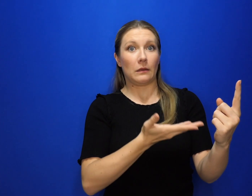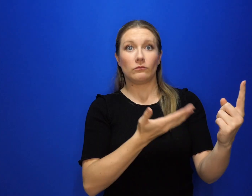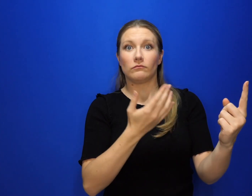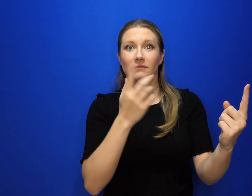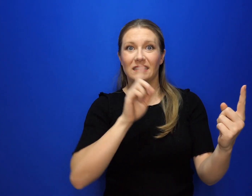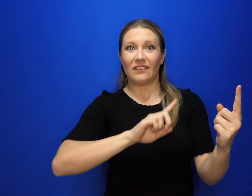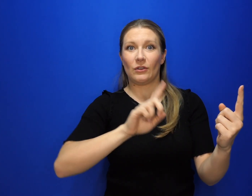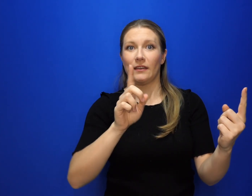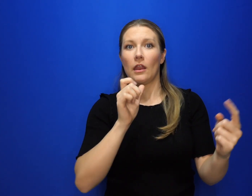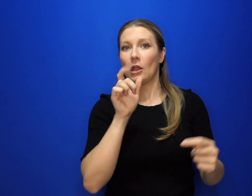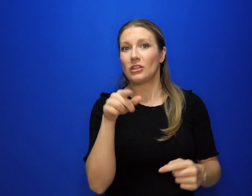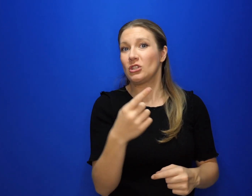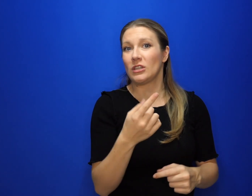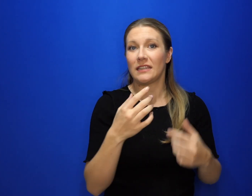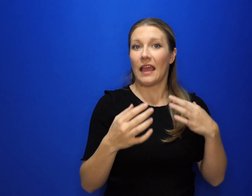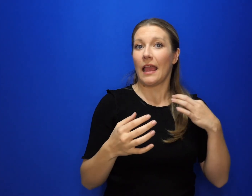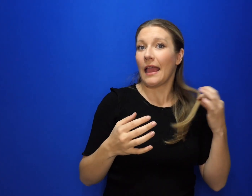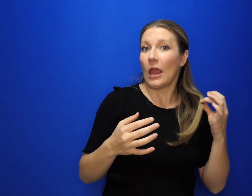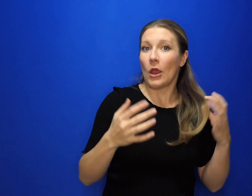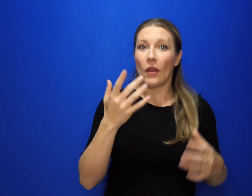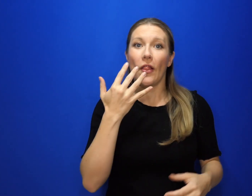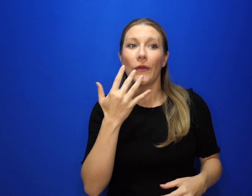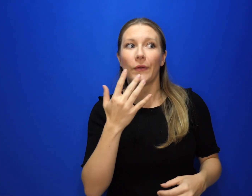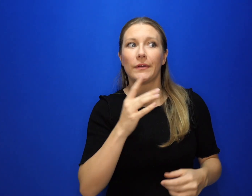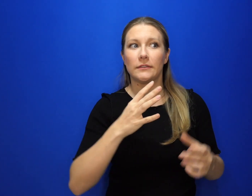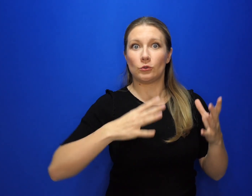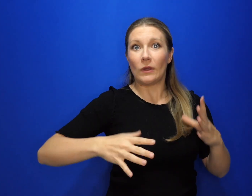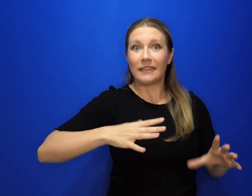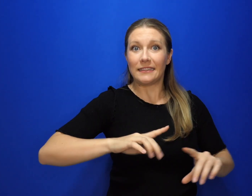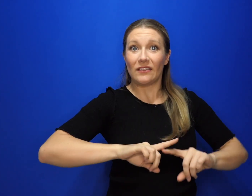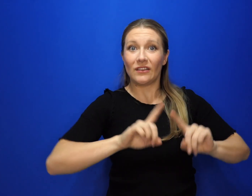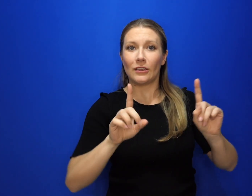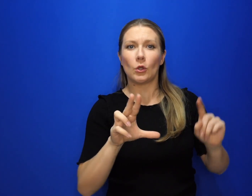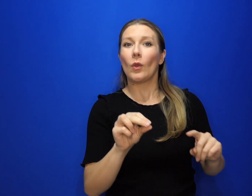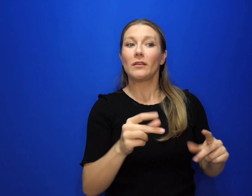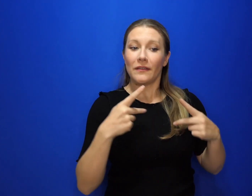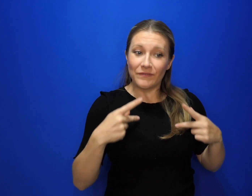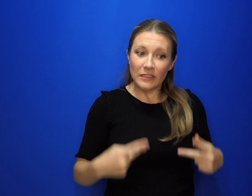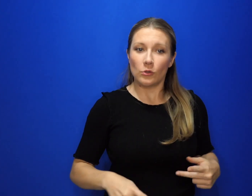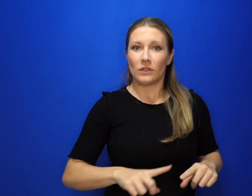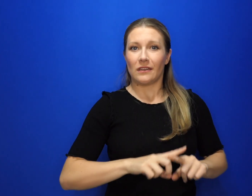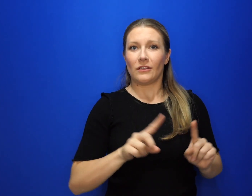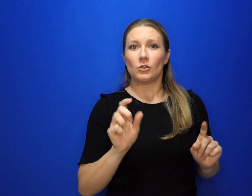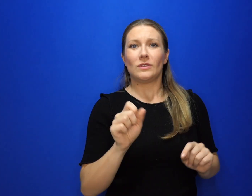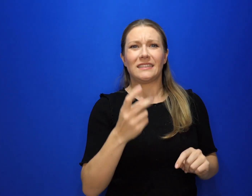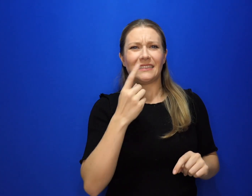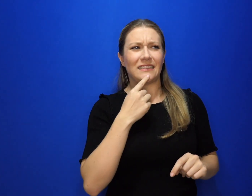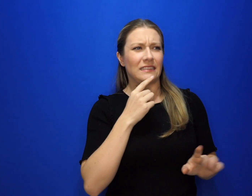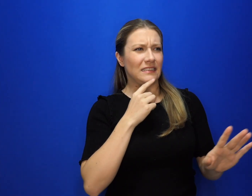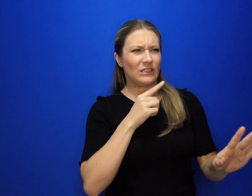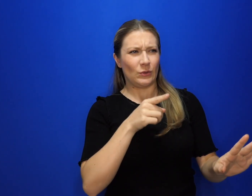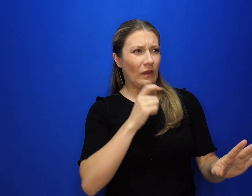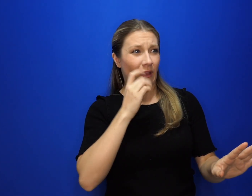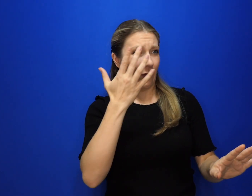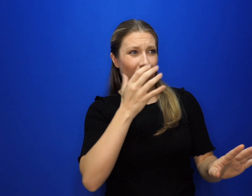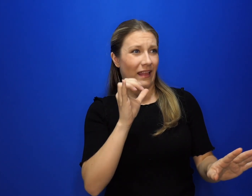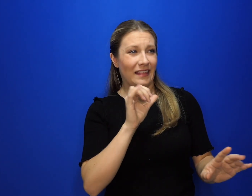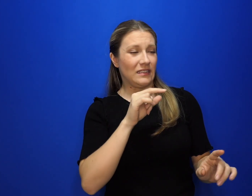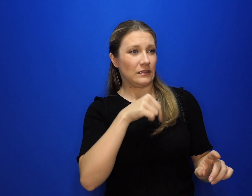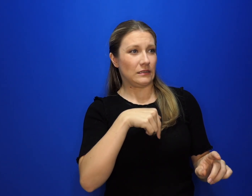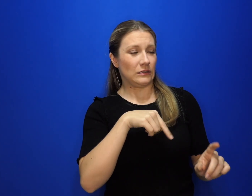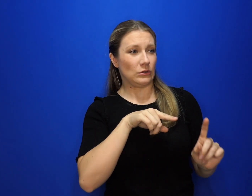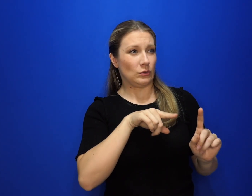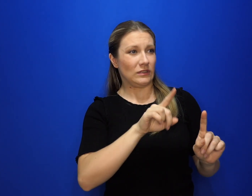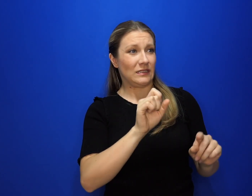like hair color or how they're dressing now, there's a very visual physical difference. And you can say, you didn't look like this